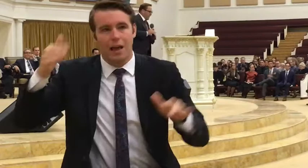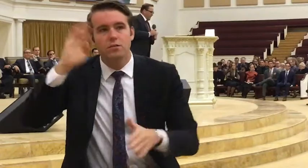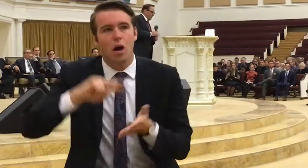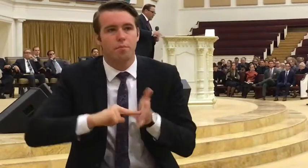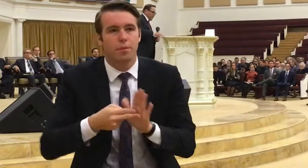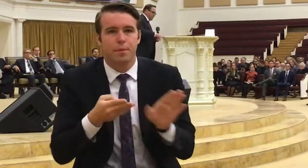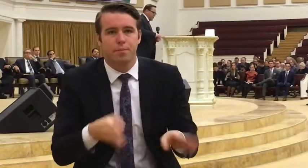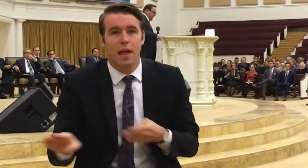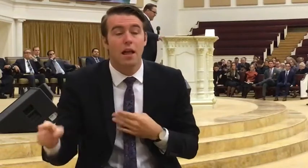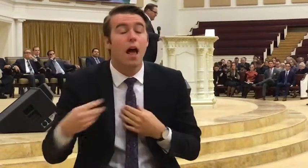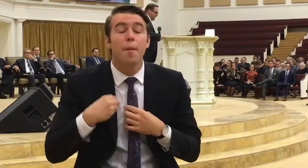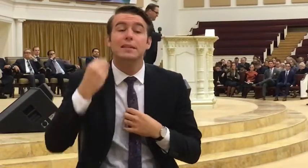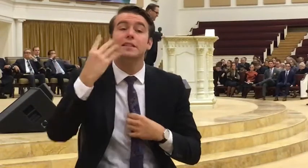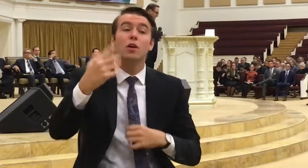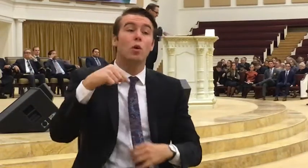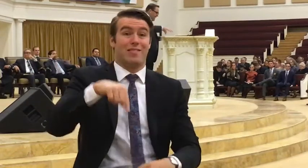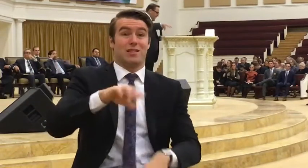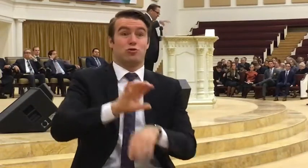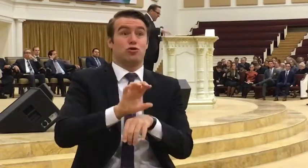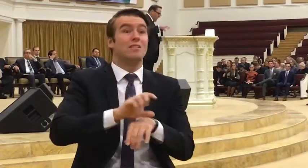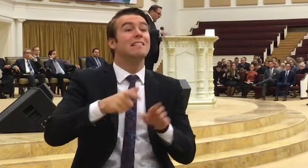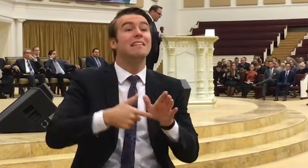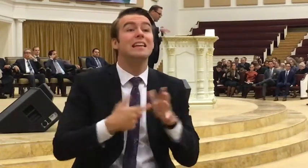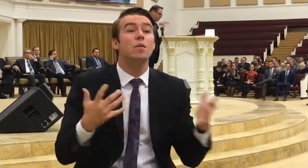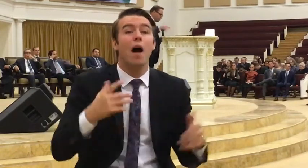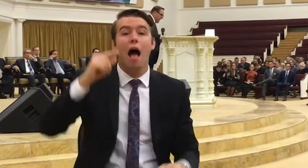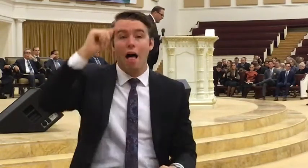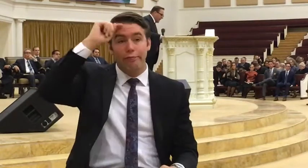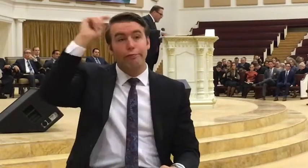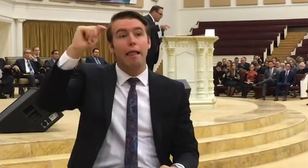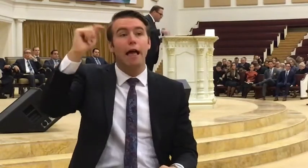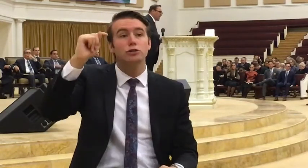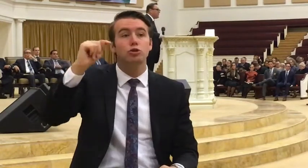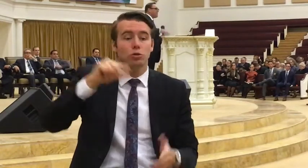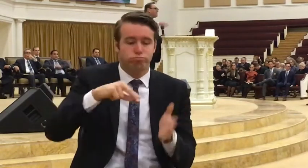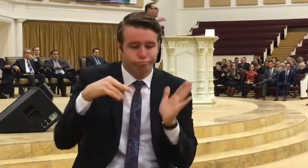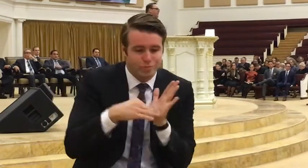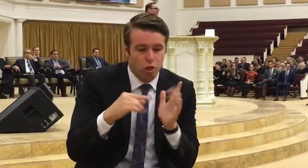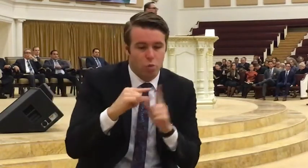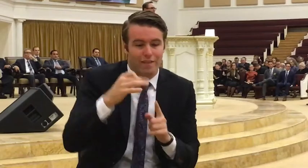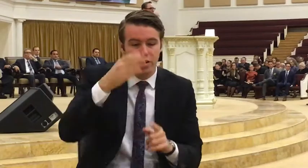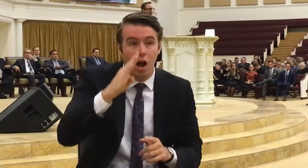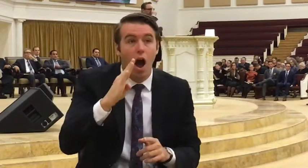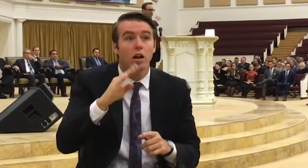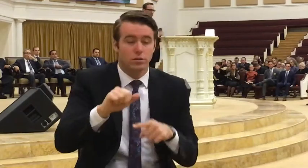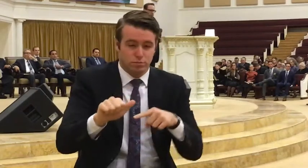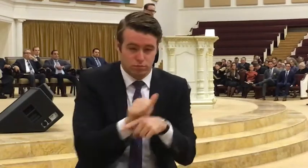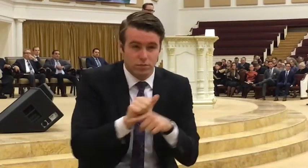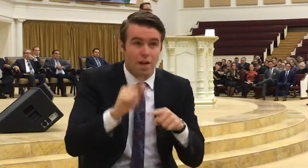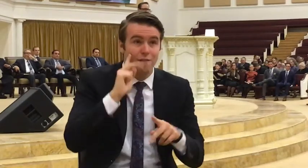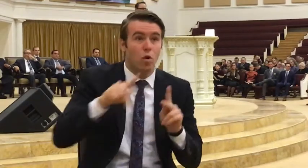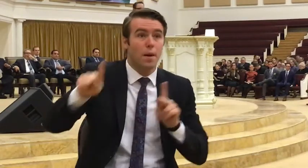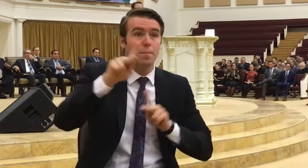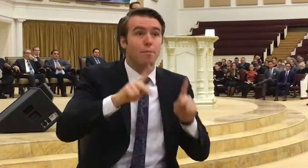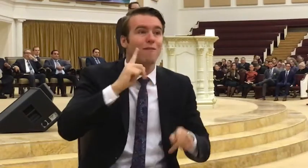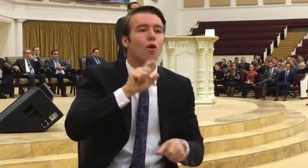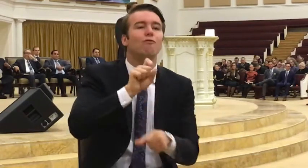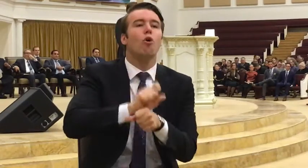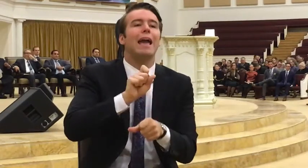Tell you what we need, the church needs a theological training of its people for vocational life.